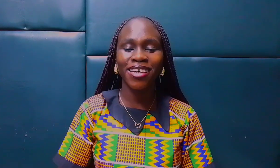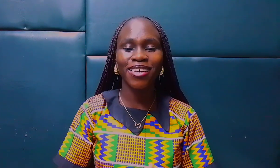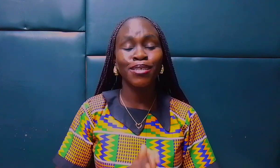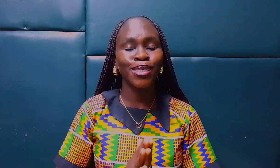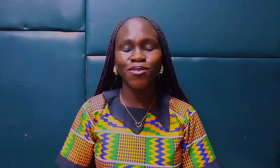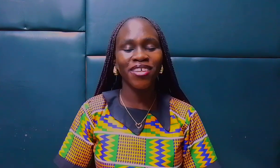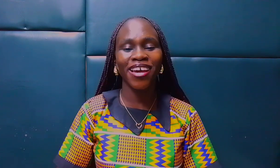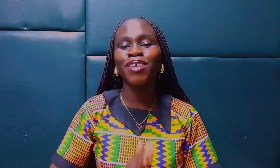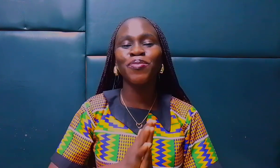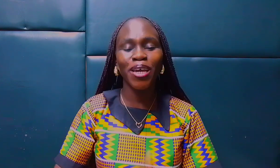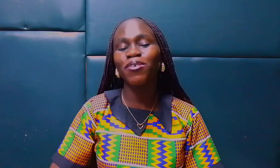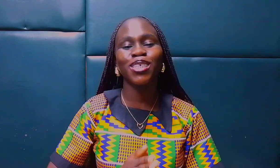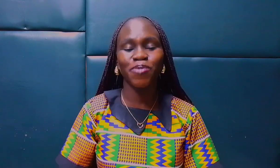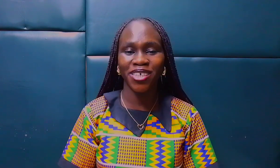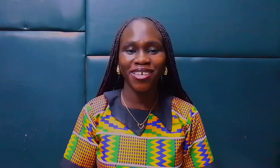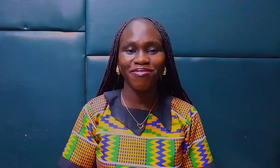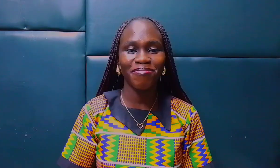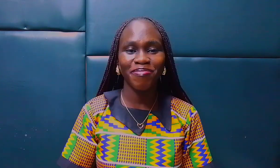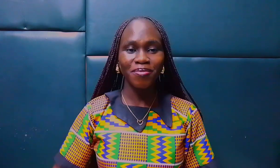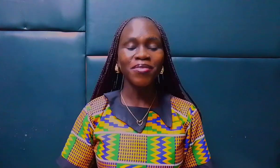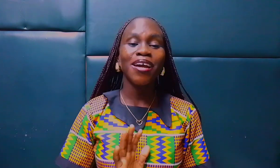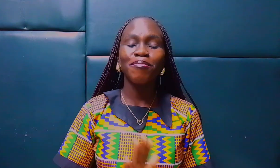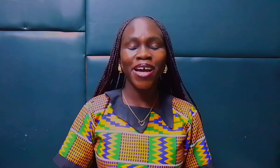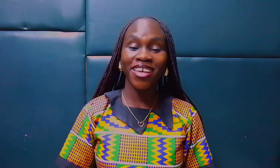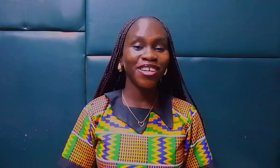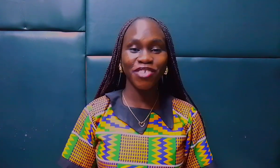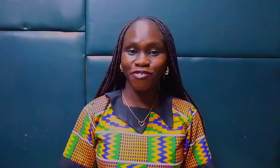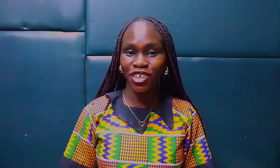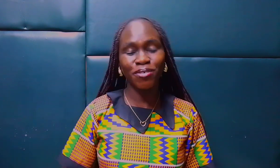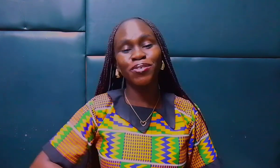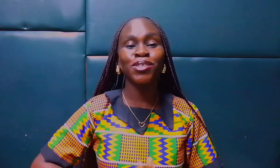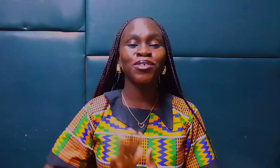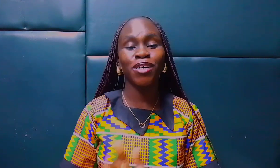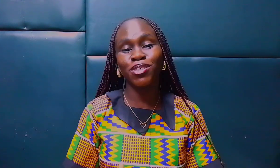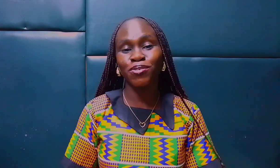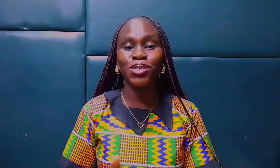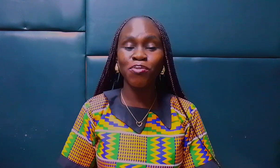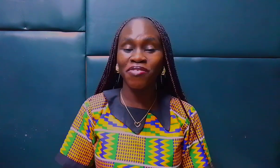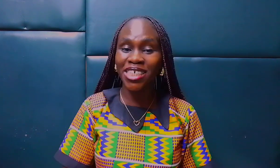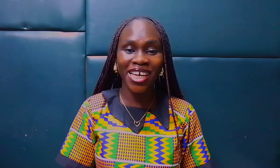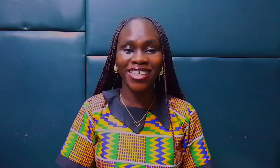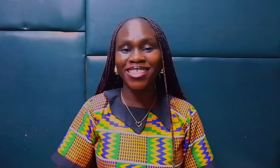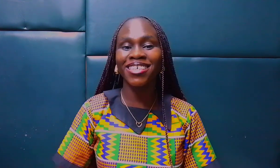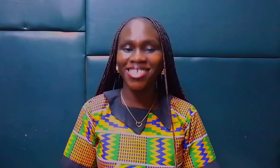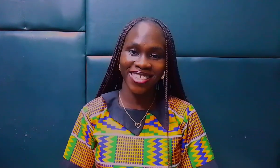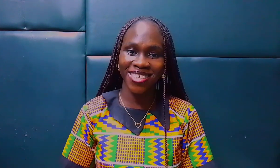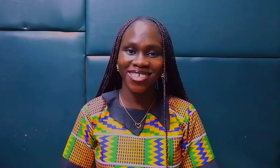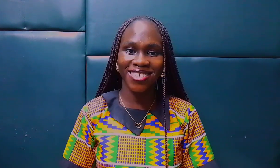smarter, smoother, and way more expressive. By the end of this video, you also know how to use some of these signs in